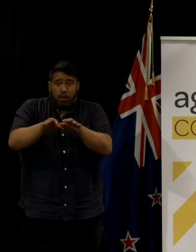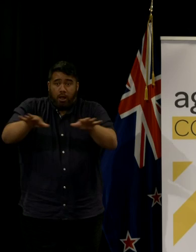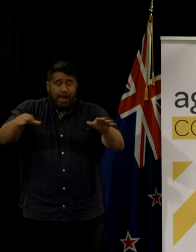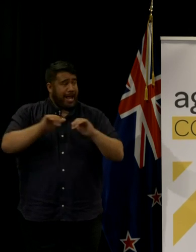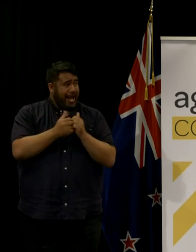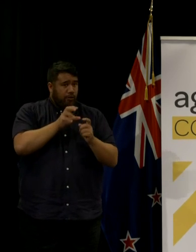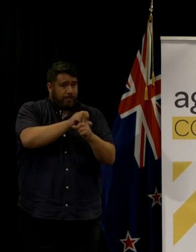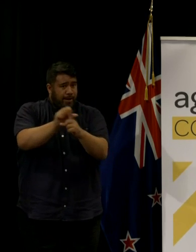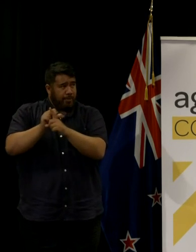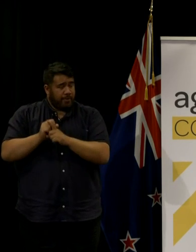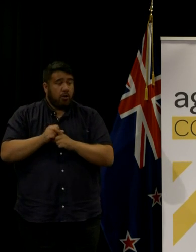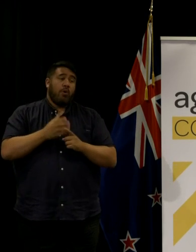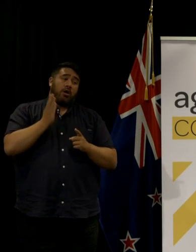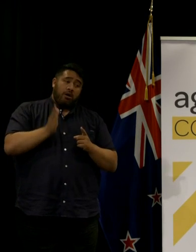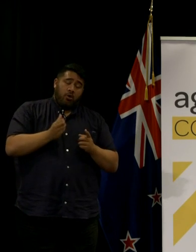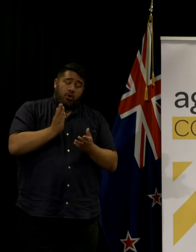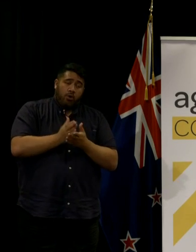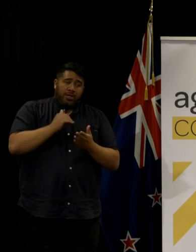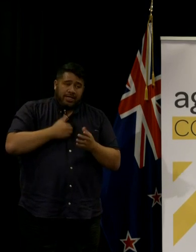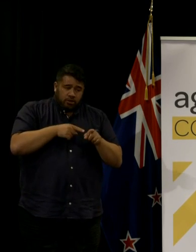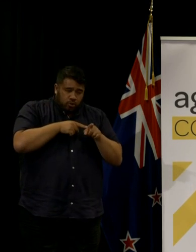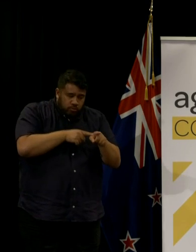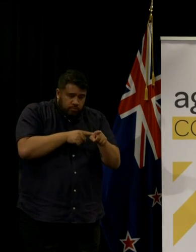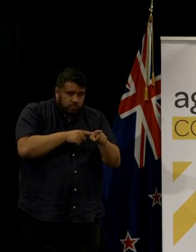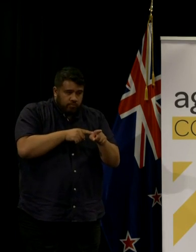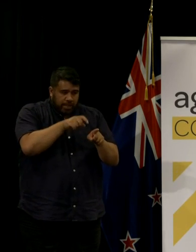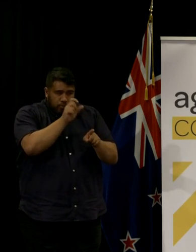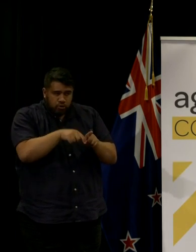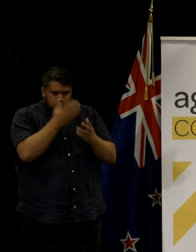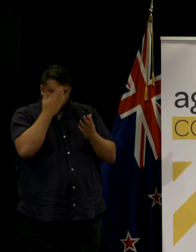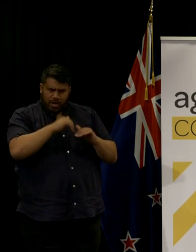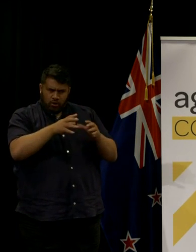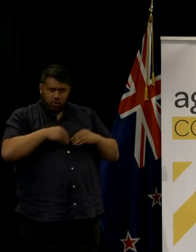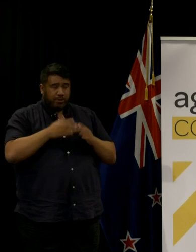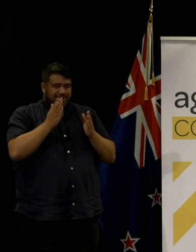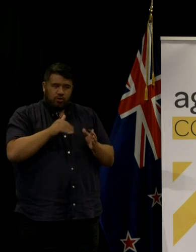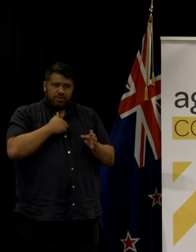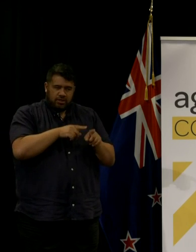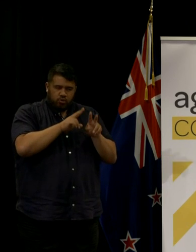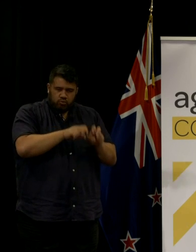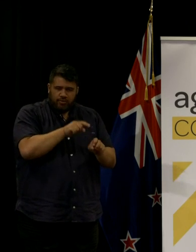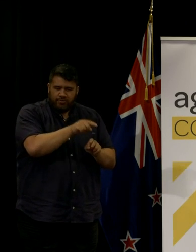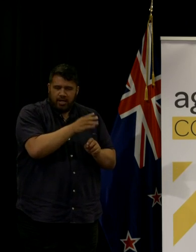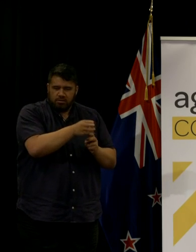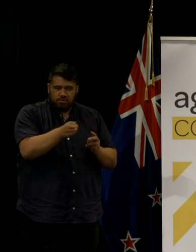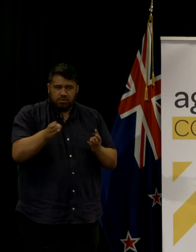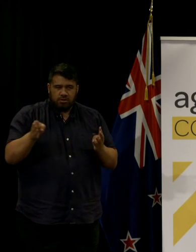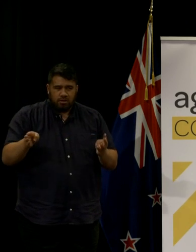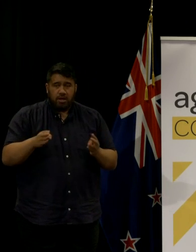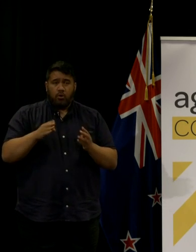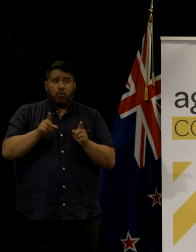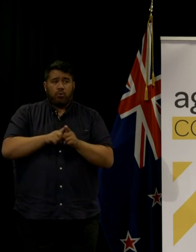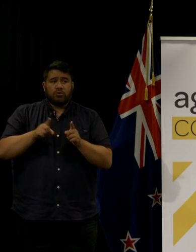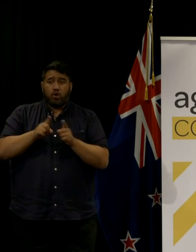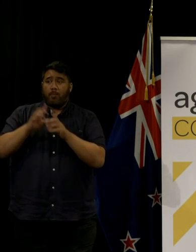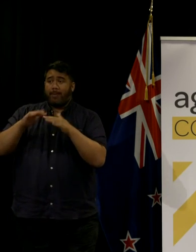big increase in the need for contact tracing. The first thing I would say is that the public health units themselves have some capacity,